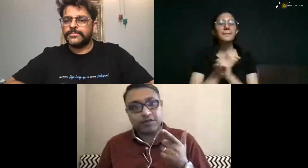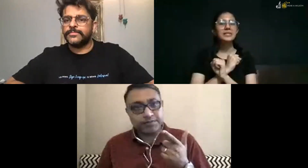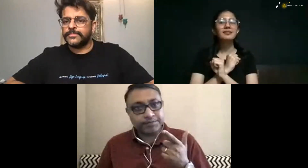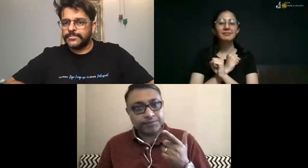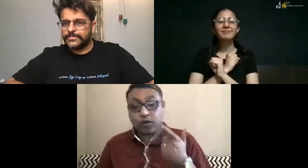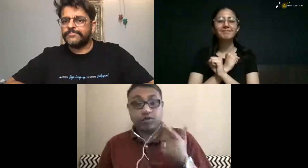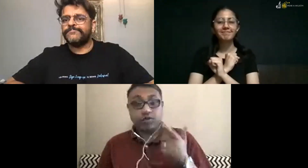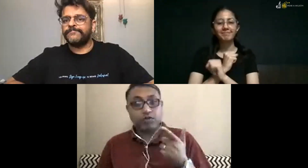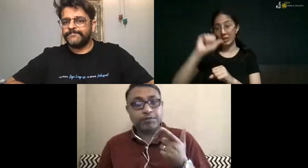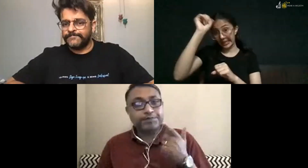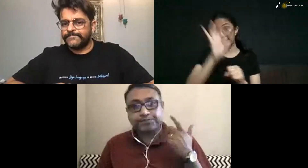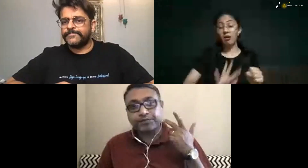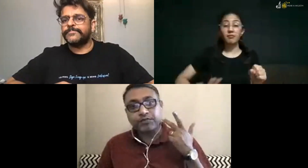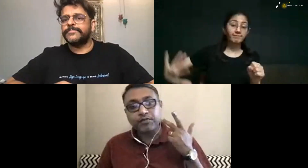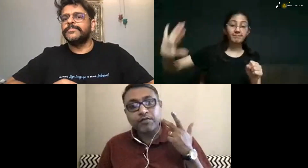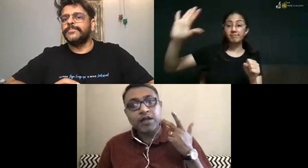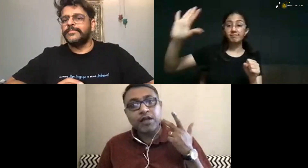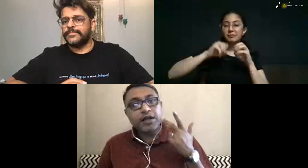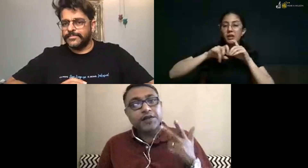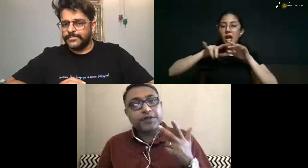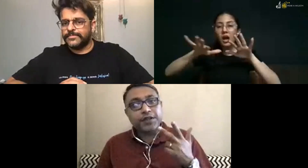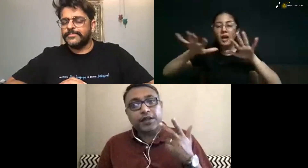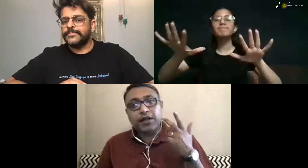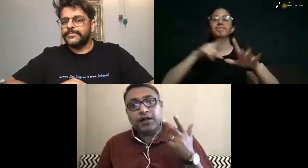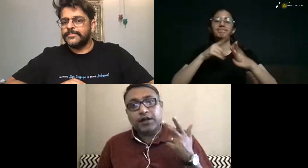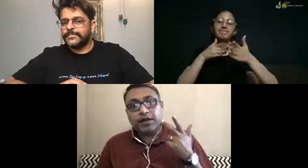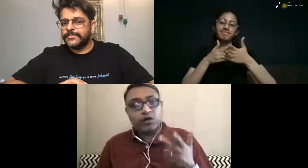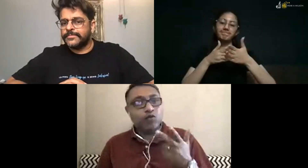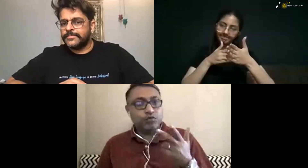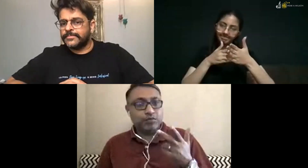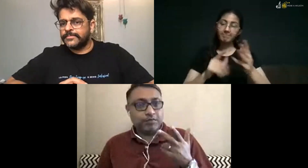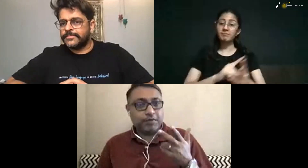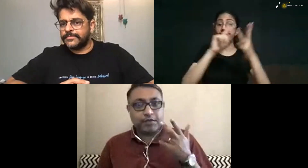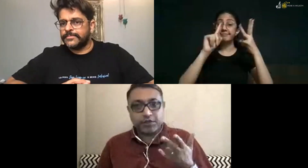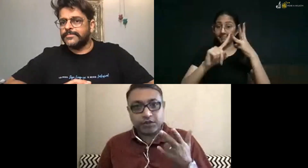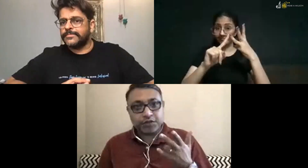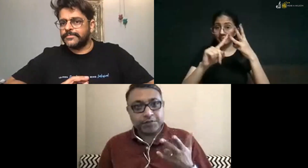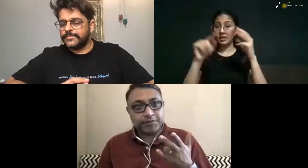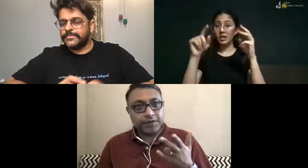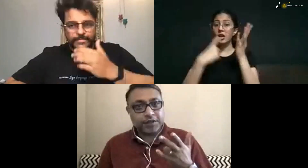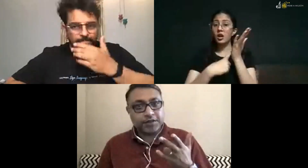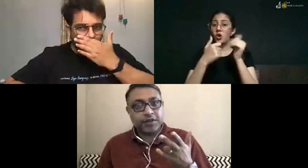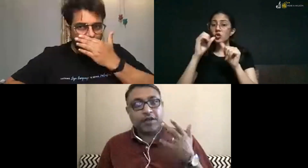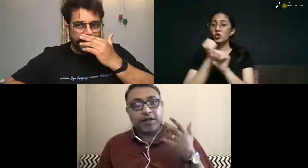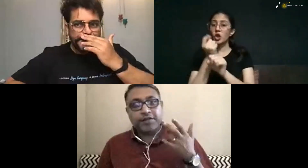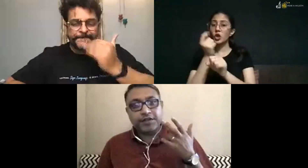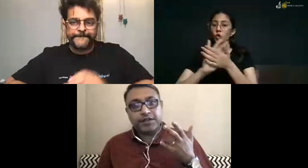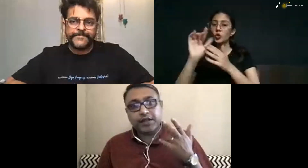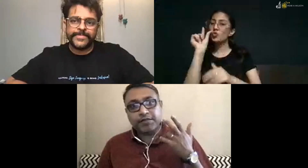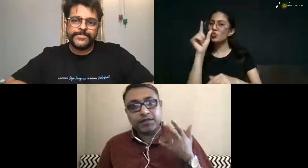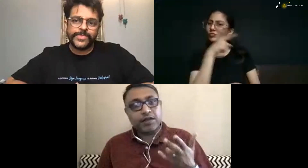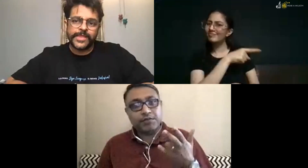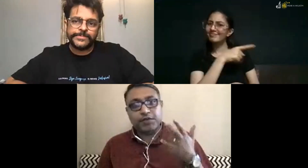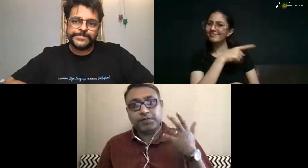country or across the globe. Three, Raghu, my question to him is, if he's